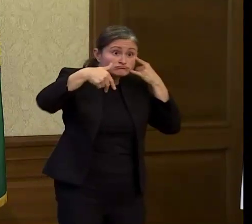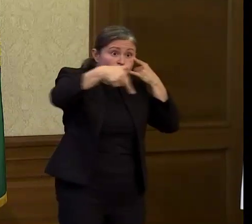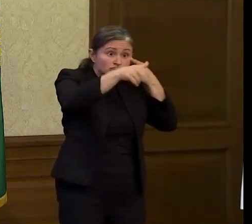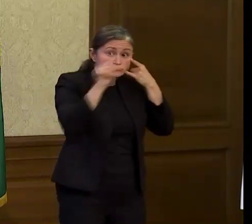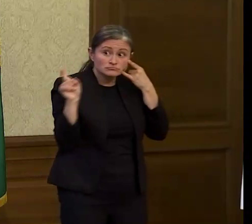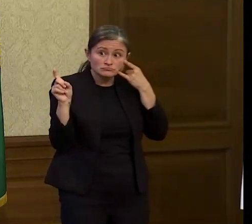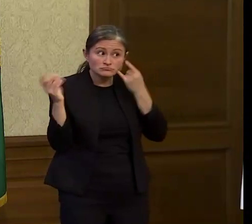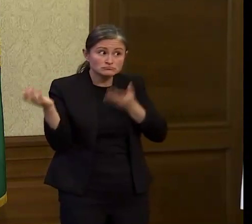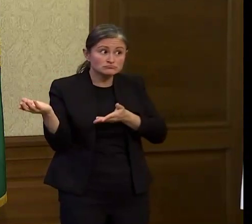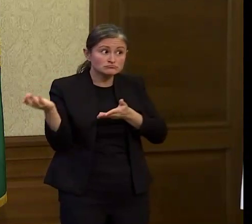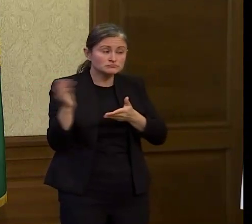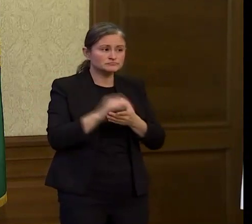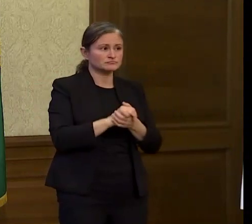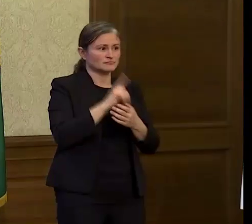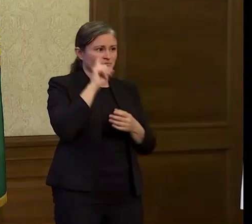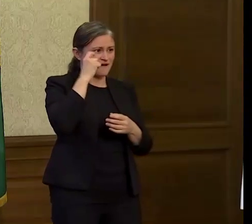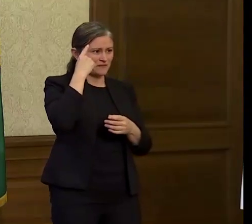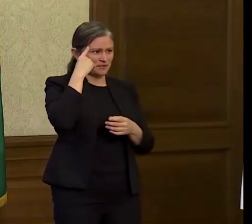Kathy or John, if you're muted.